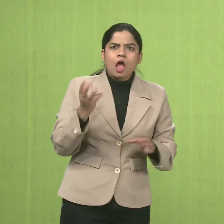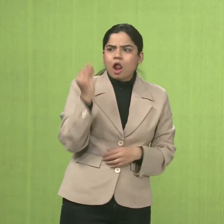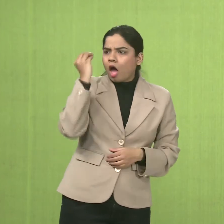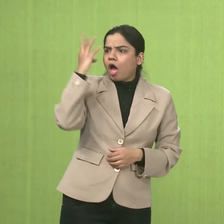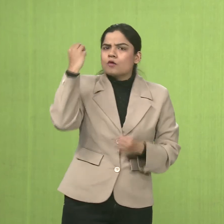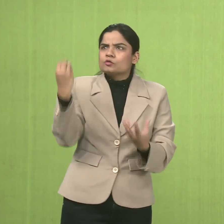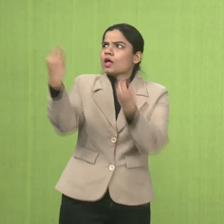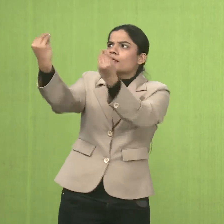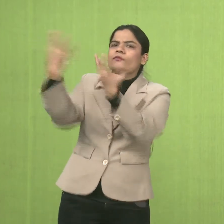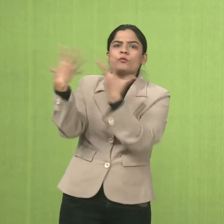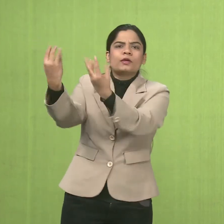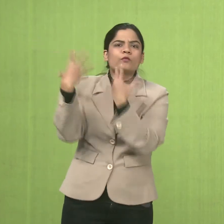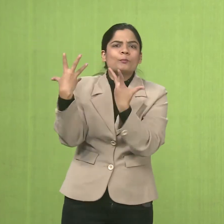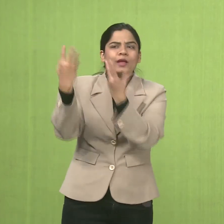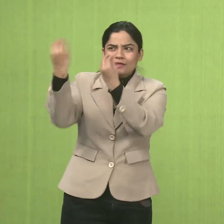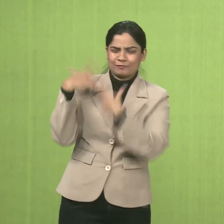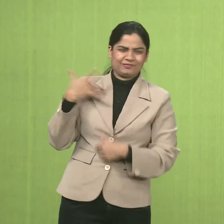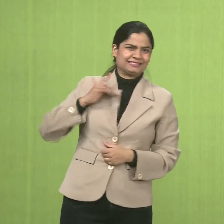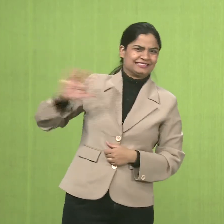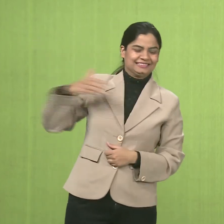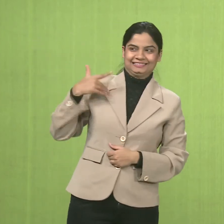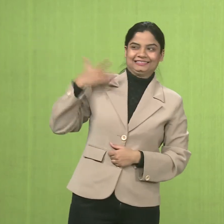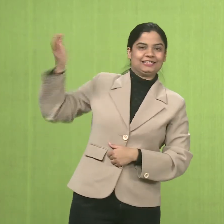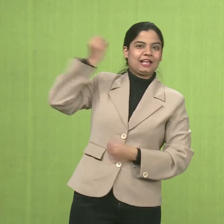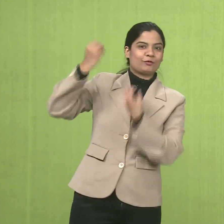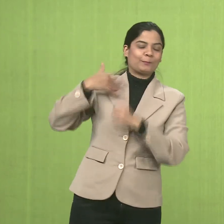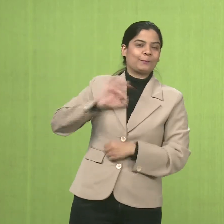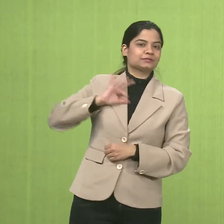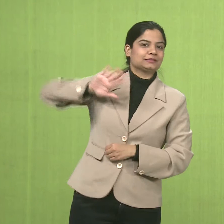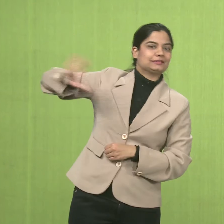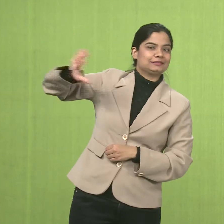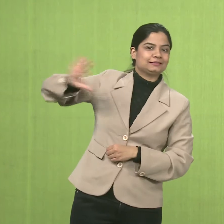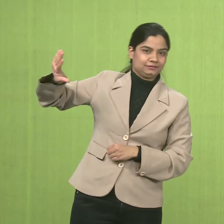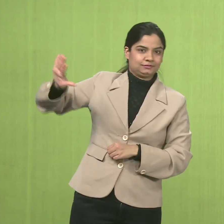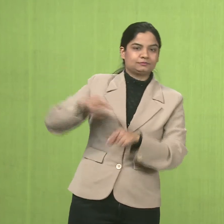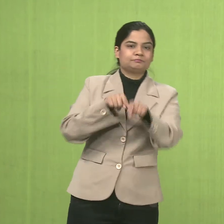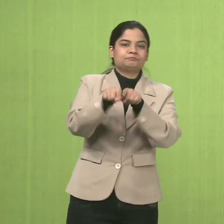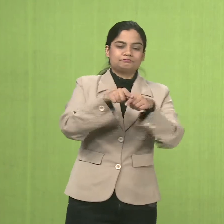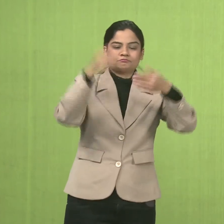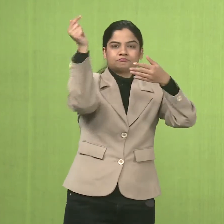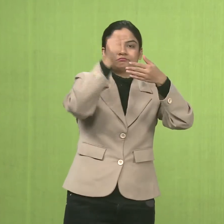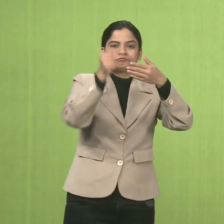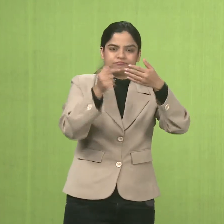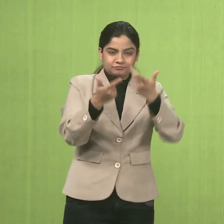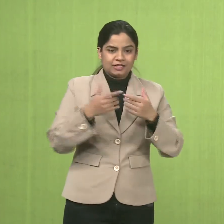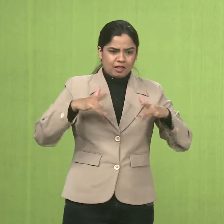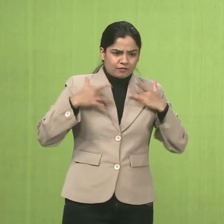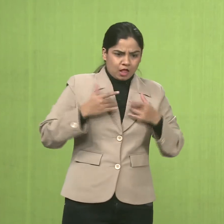usually adolescents do not rely on the information about sex by home. They do not rely it.